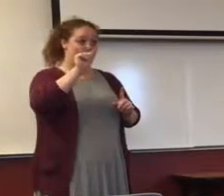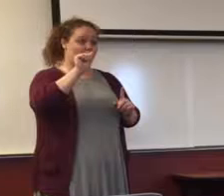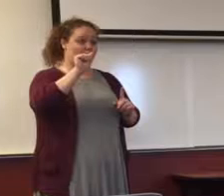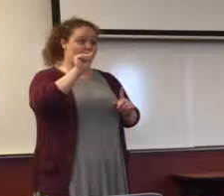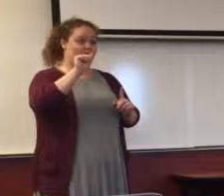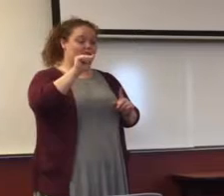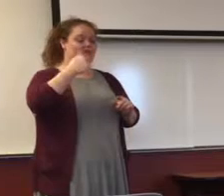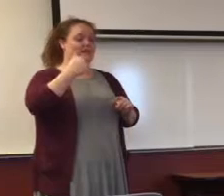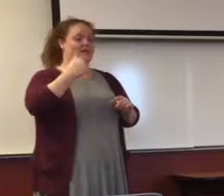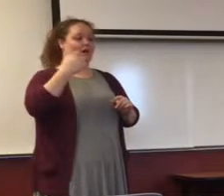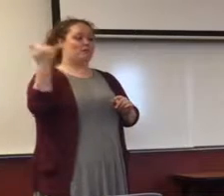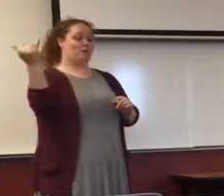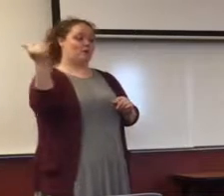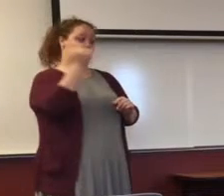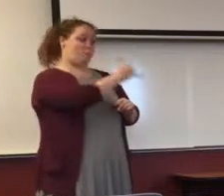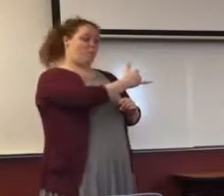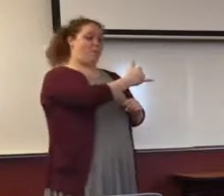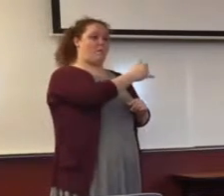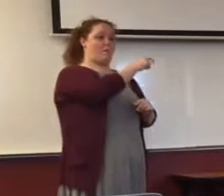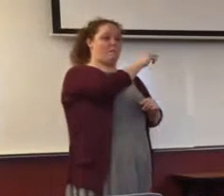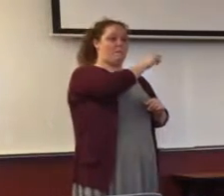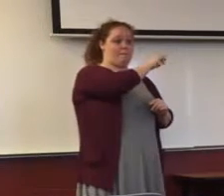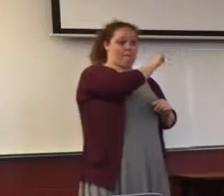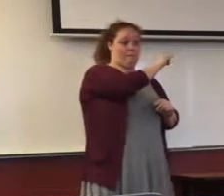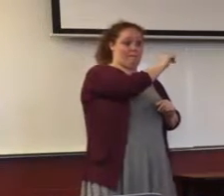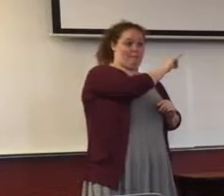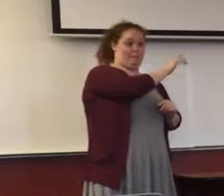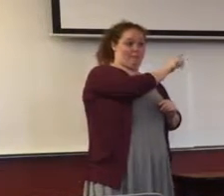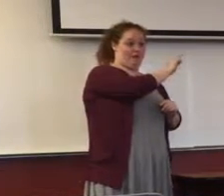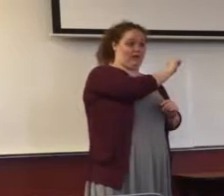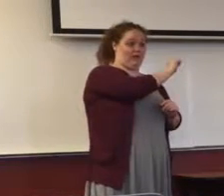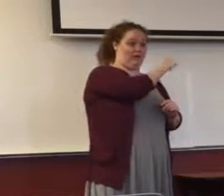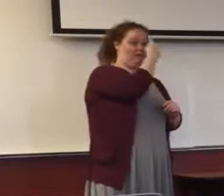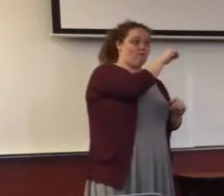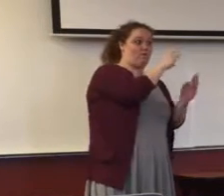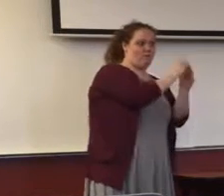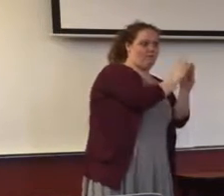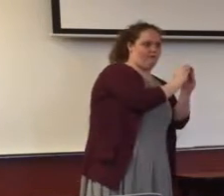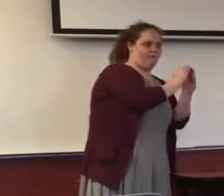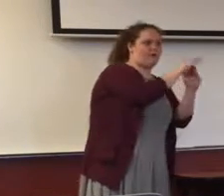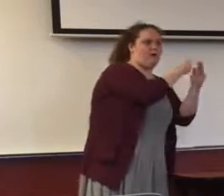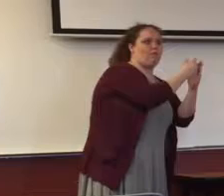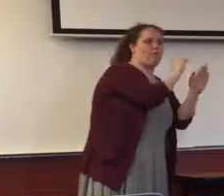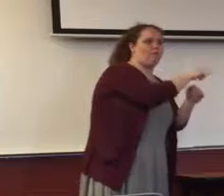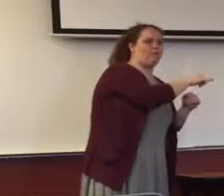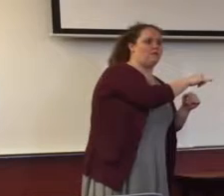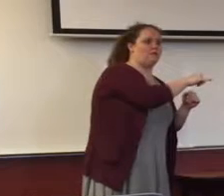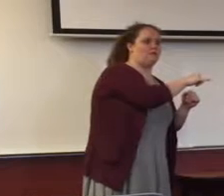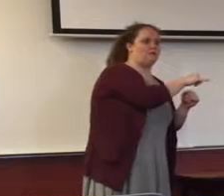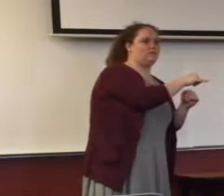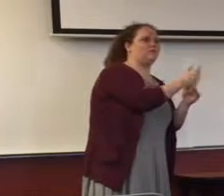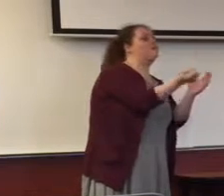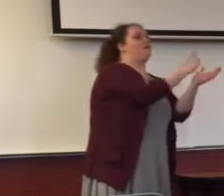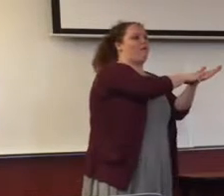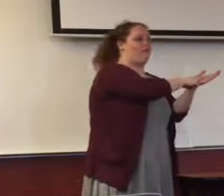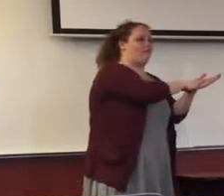is in Columbus. That's I'm even not sure you know. This is like in Columbus. Yeah. Get ready, people. Okay,